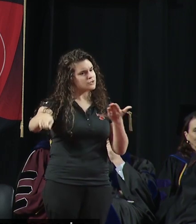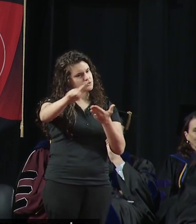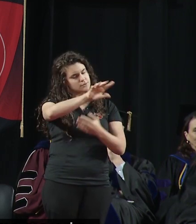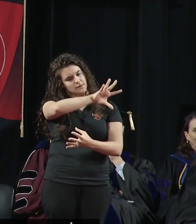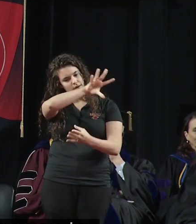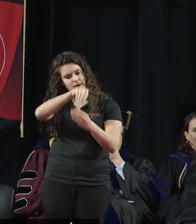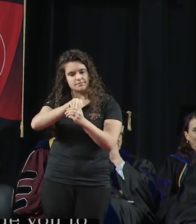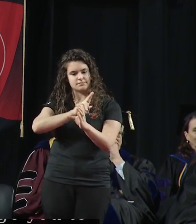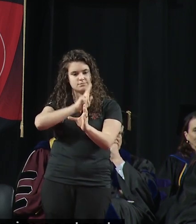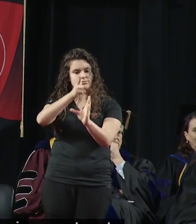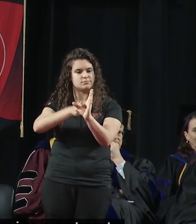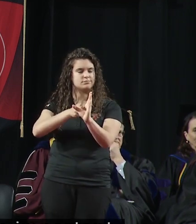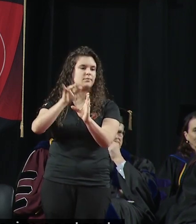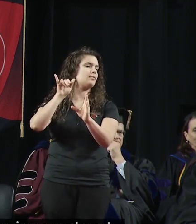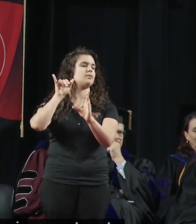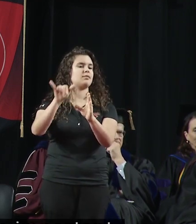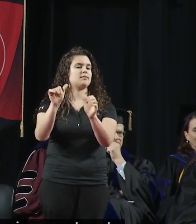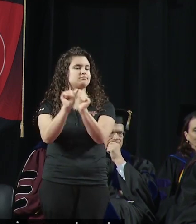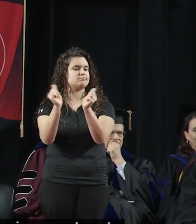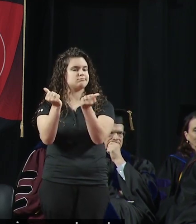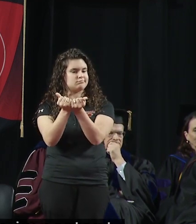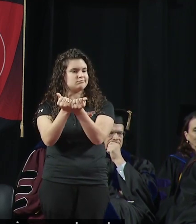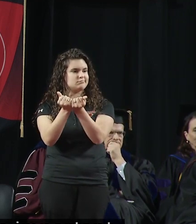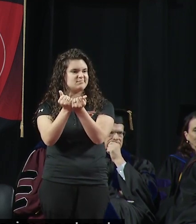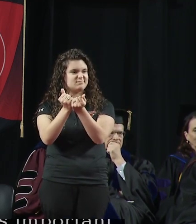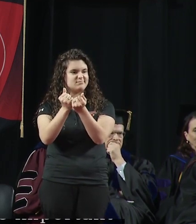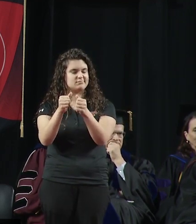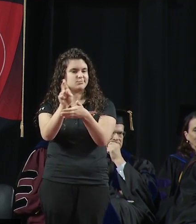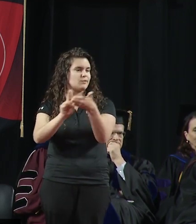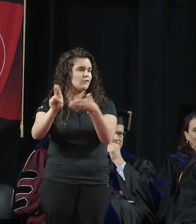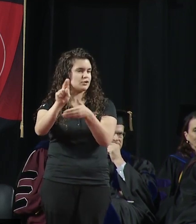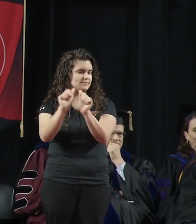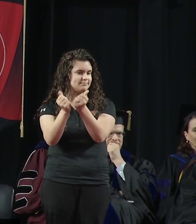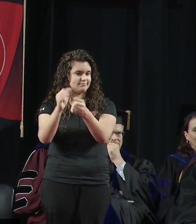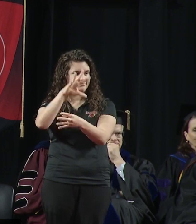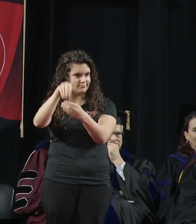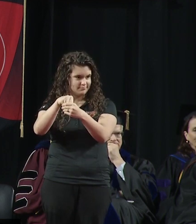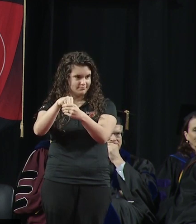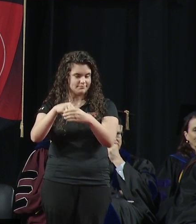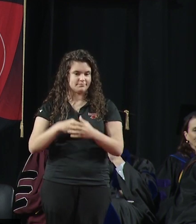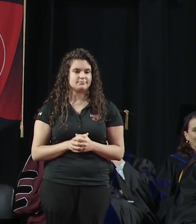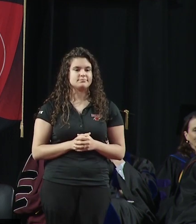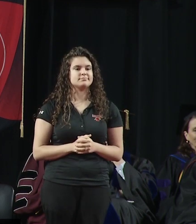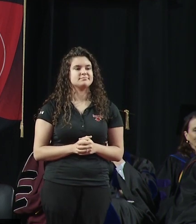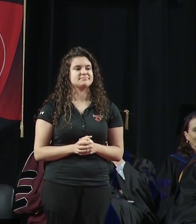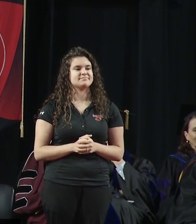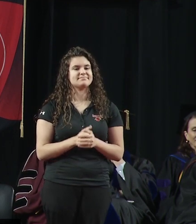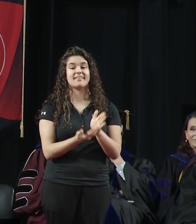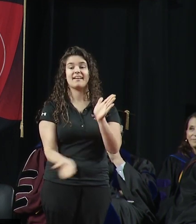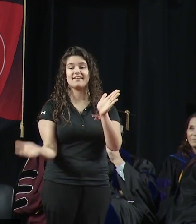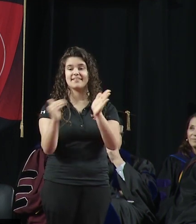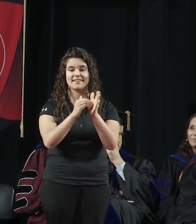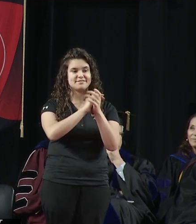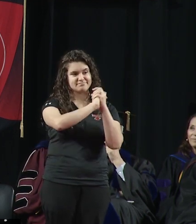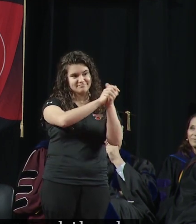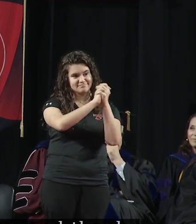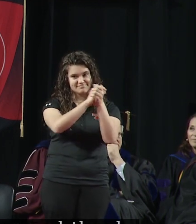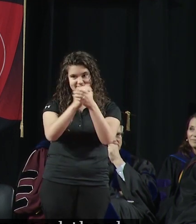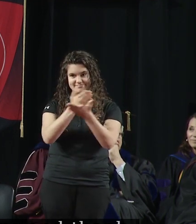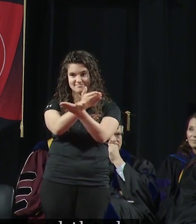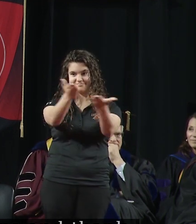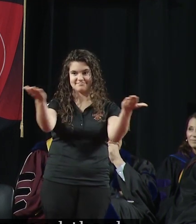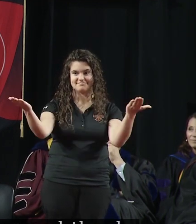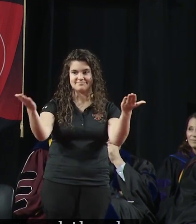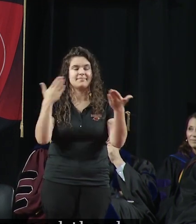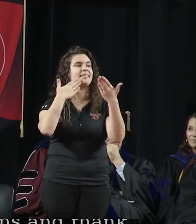involved with this important arm of the university. Again, congratulations and thank you